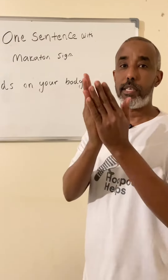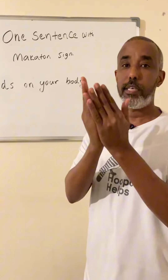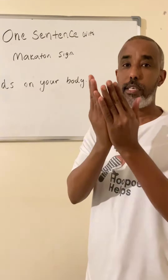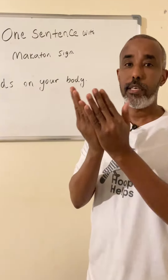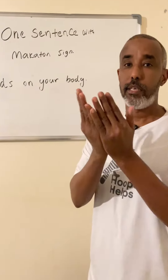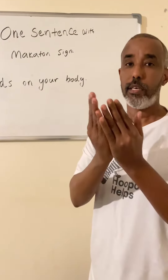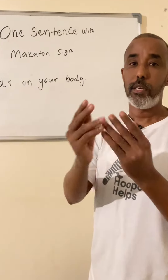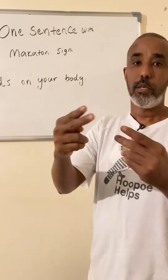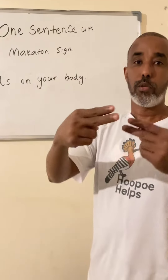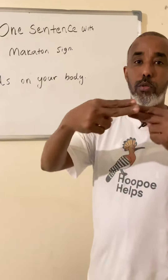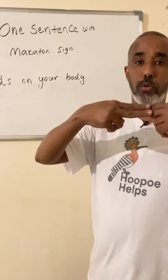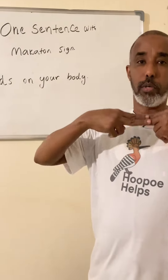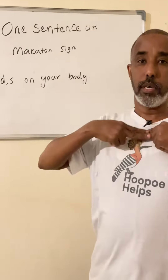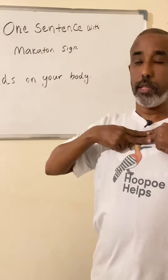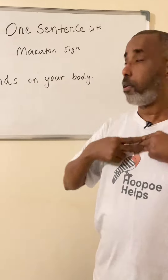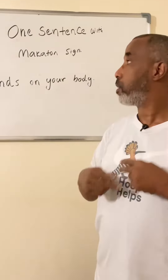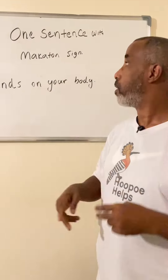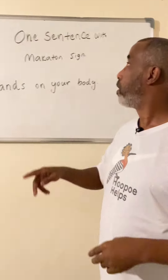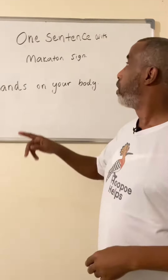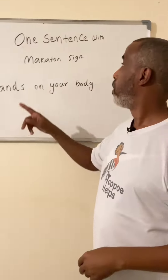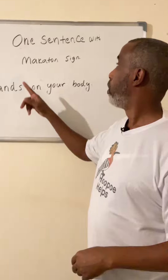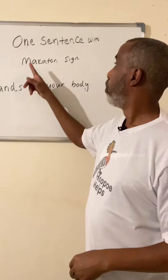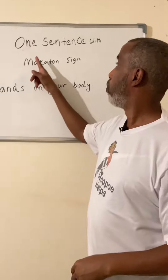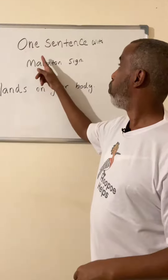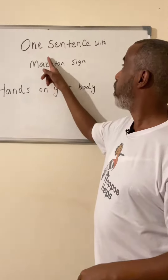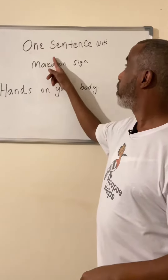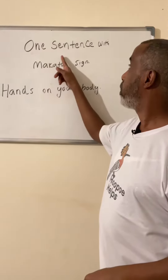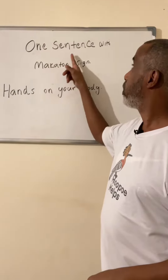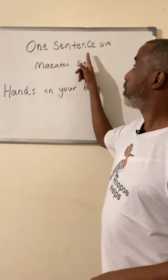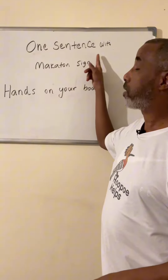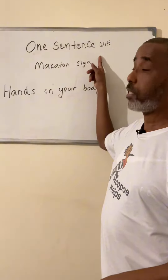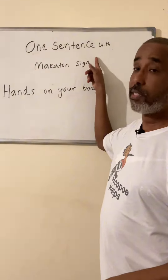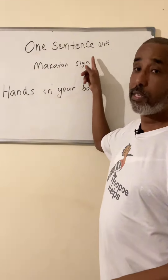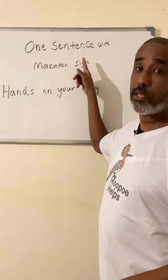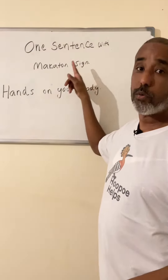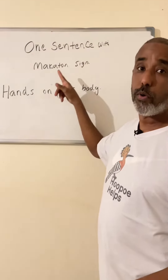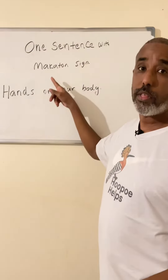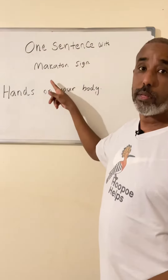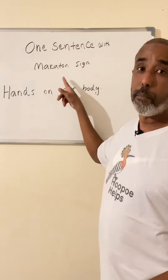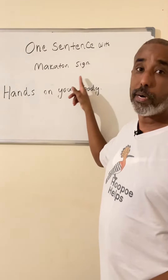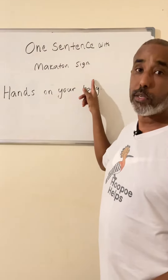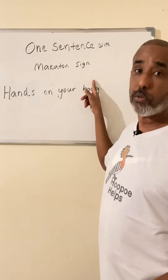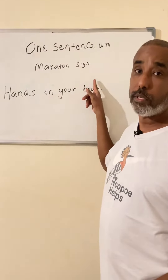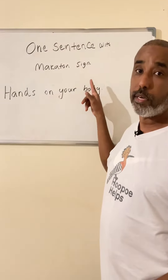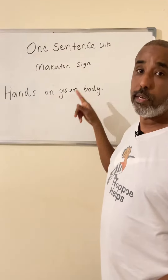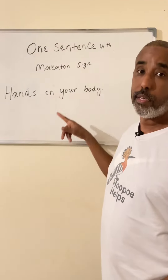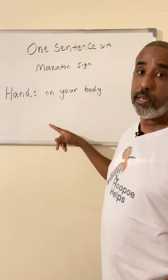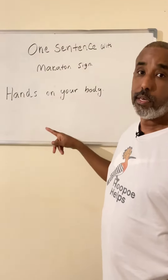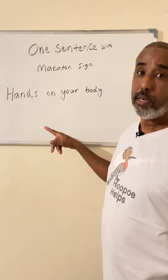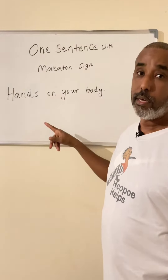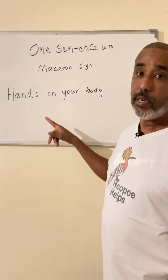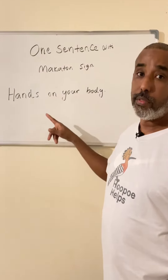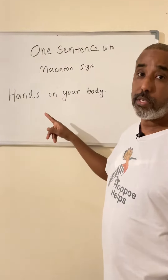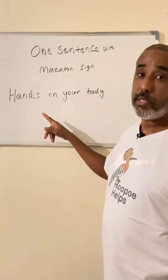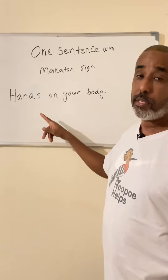read together. One sentence with Makaton sound. And the sentence